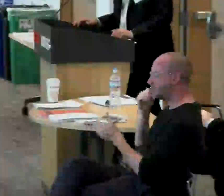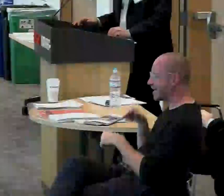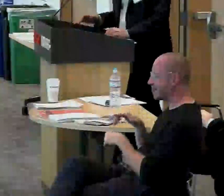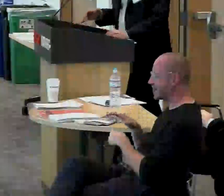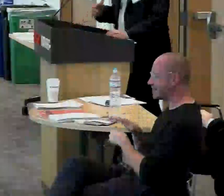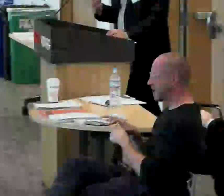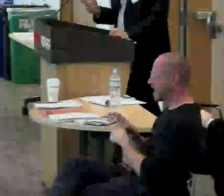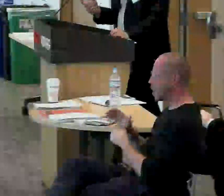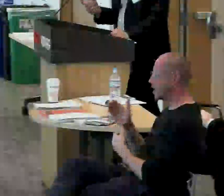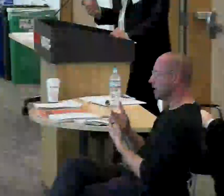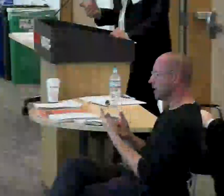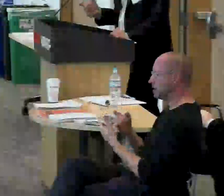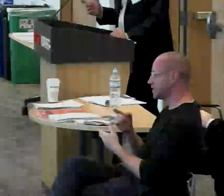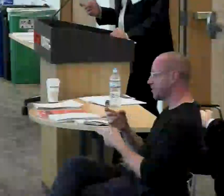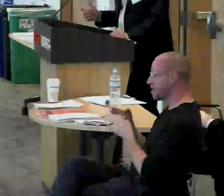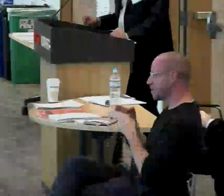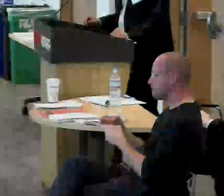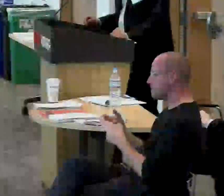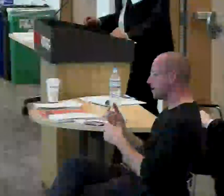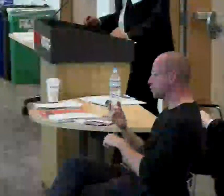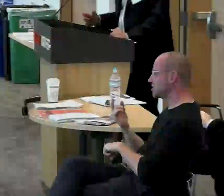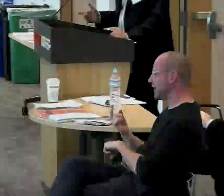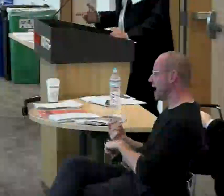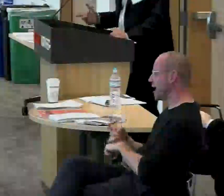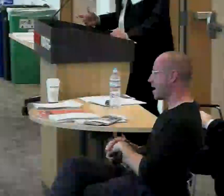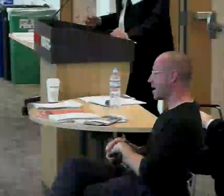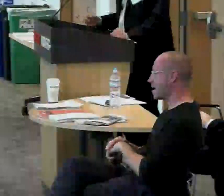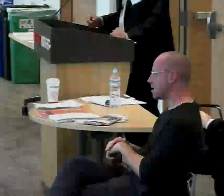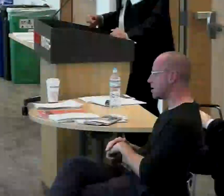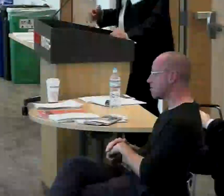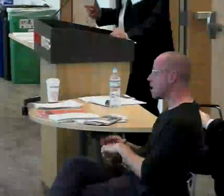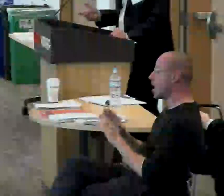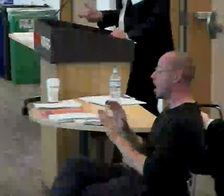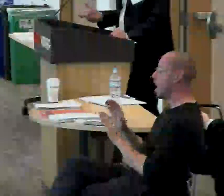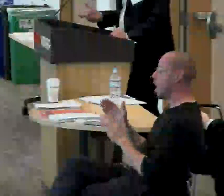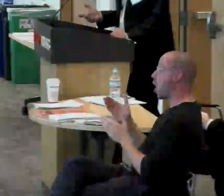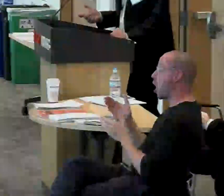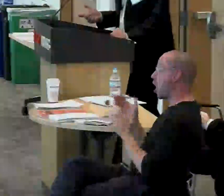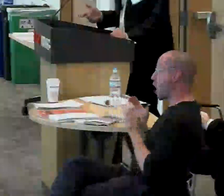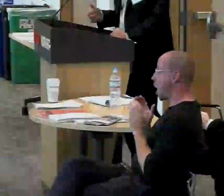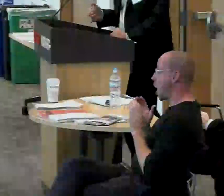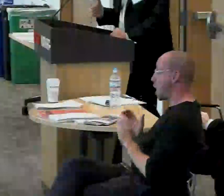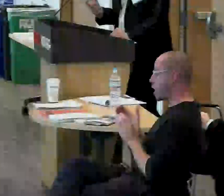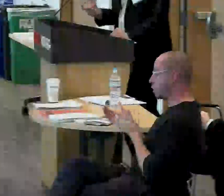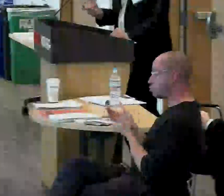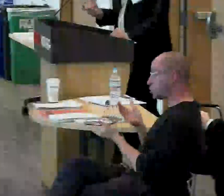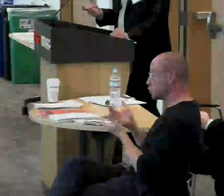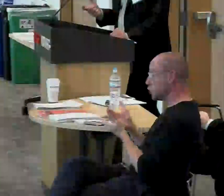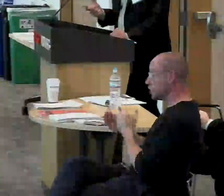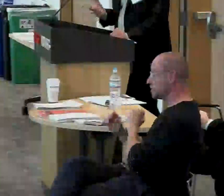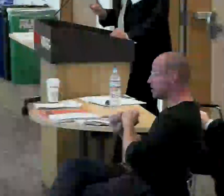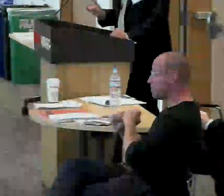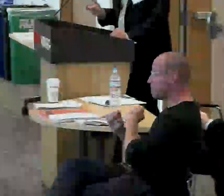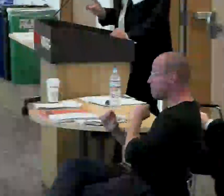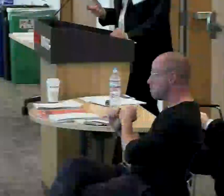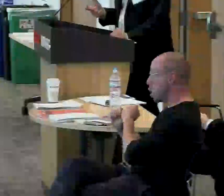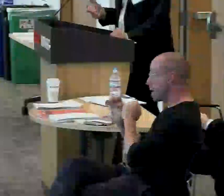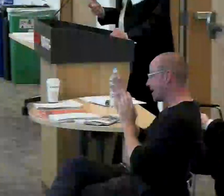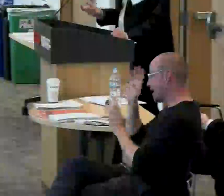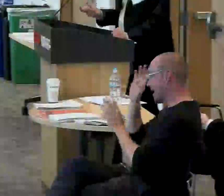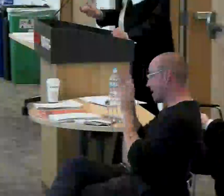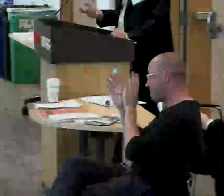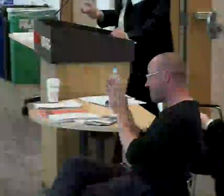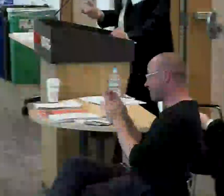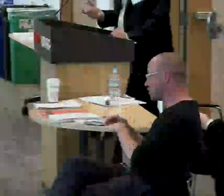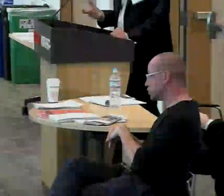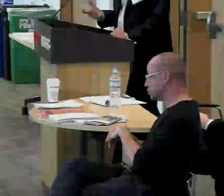there's, in the services side, there's growing innovations around customer service, marketing innovations, and other initiatives that groups are taking, and